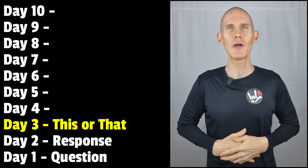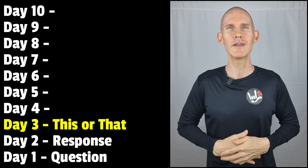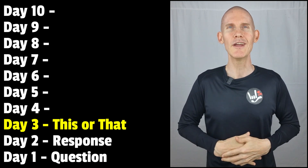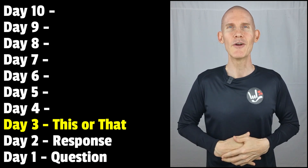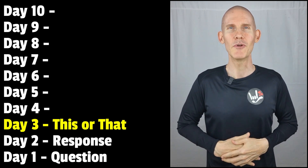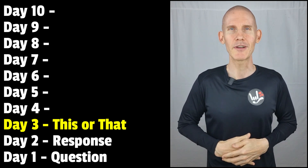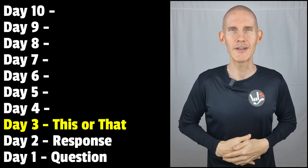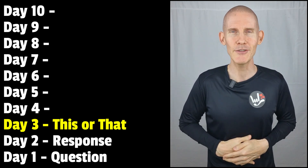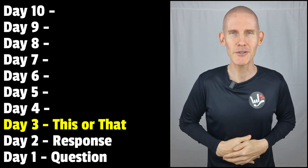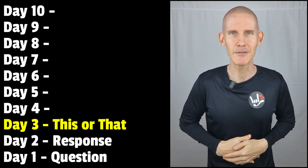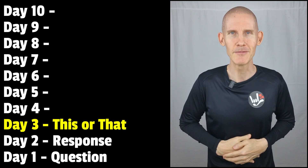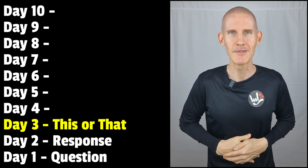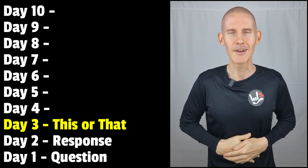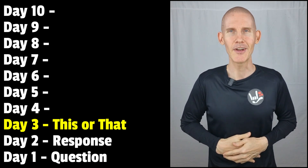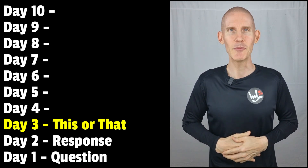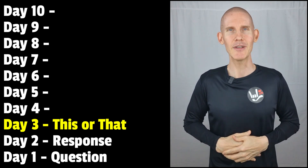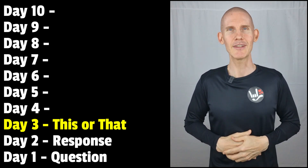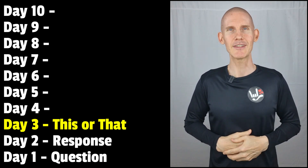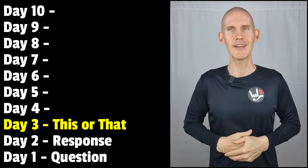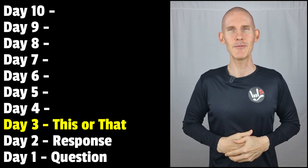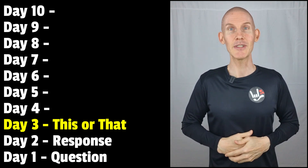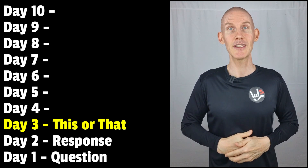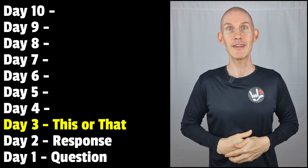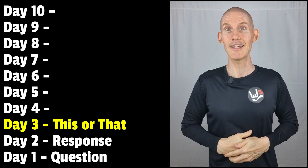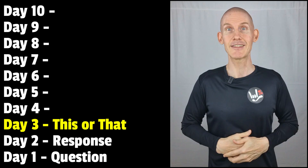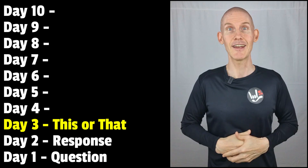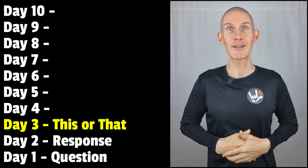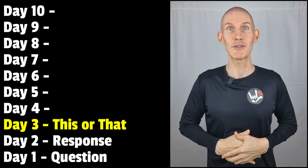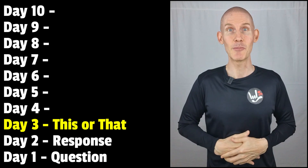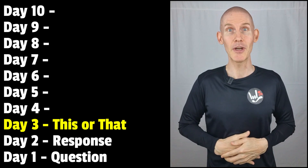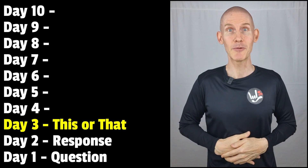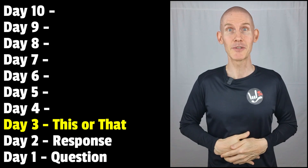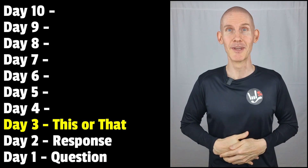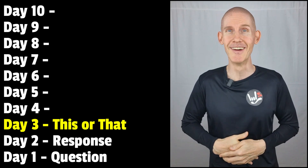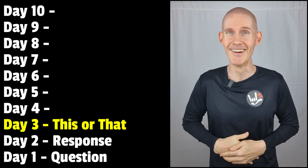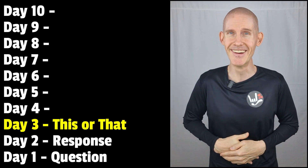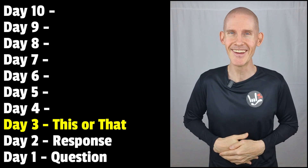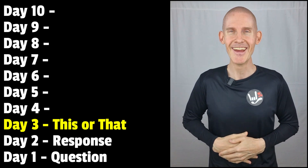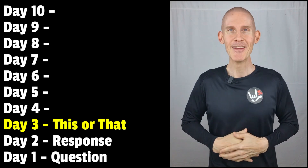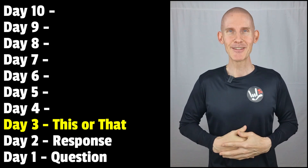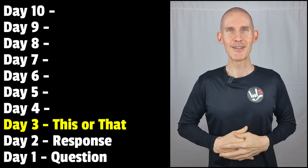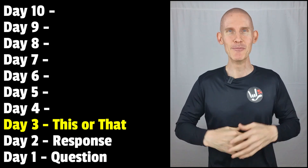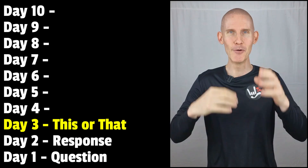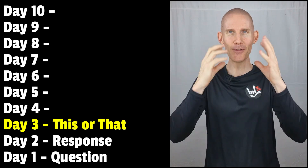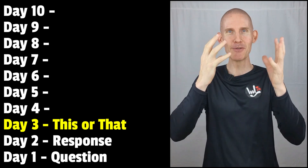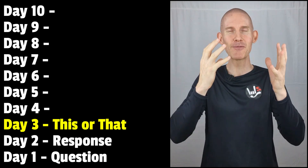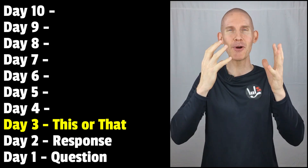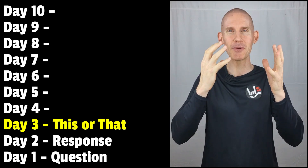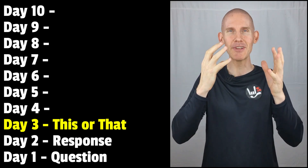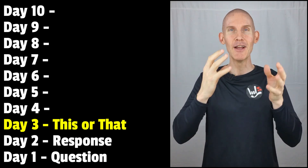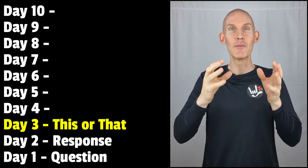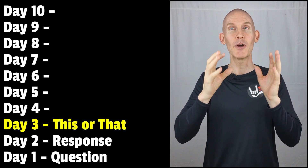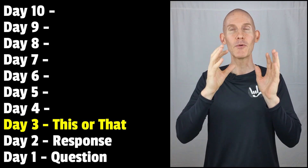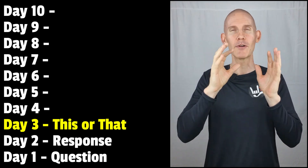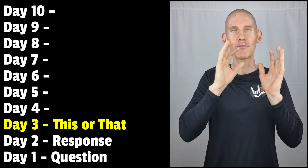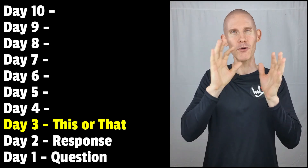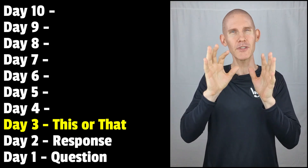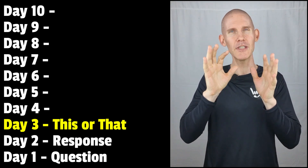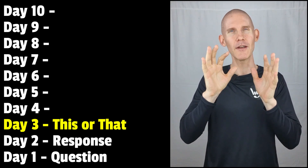spelling recognition. Right? You might say that's not actually a break. We're still moving you forward, but we're focusing on